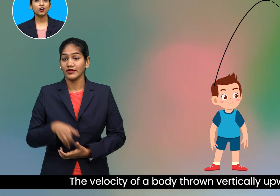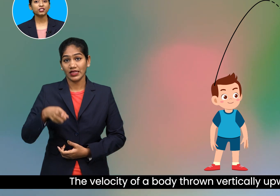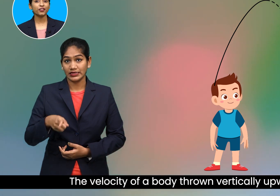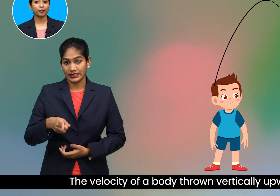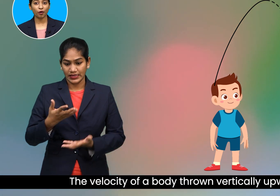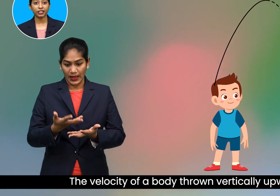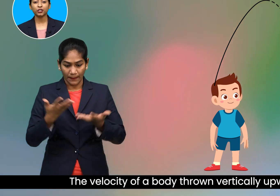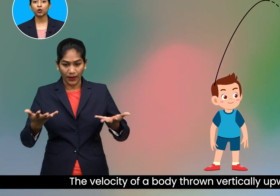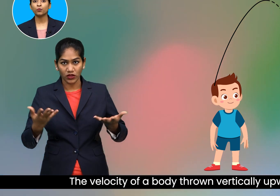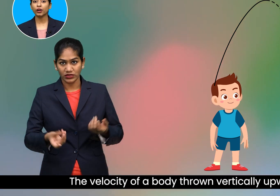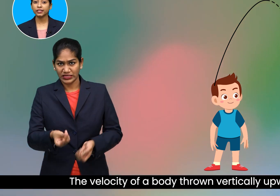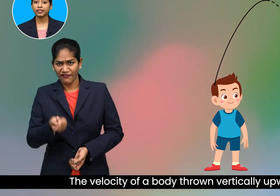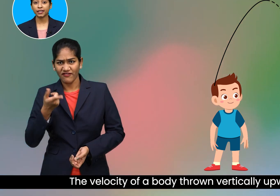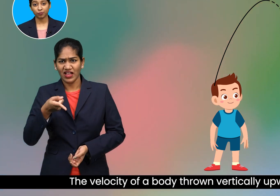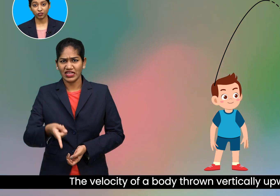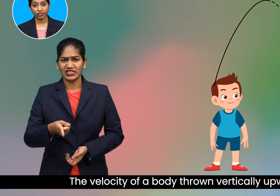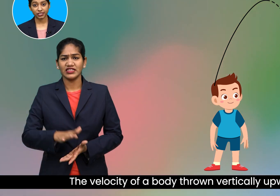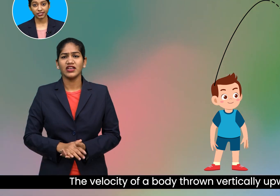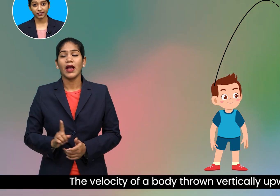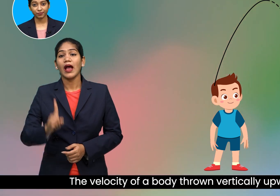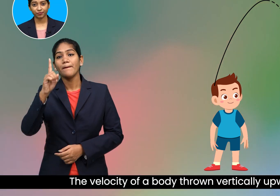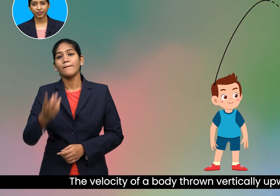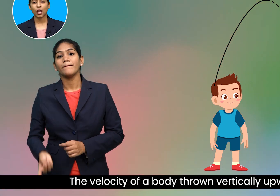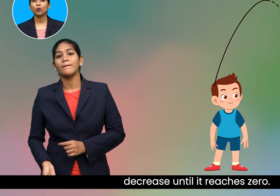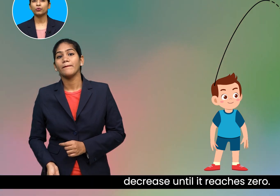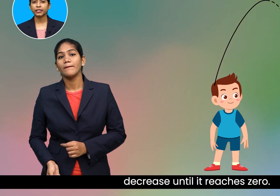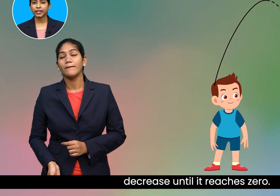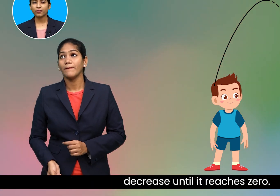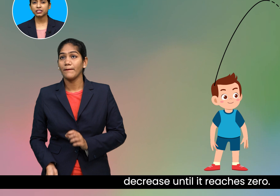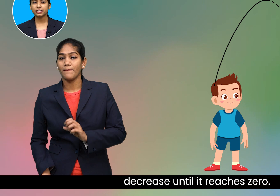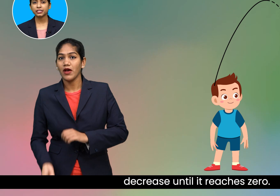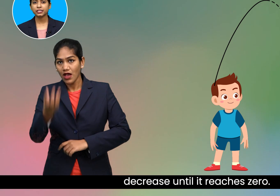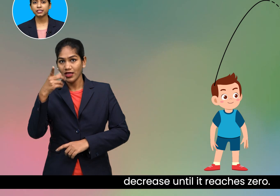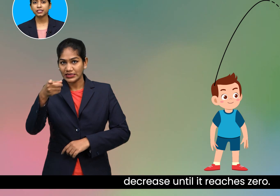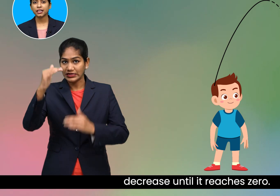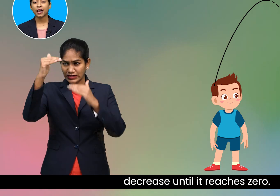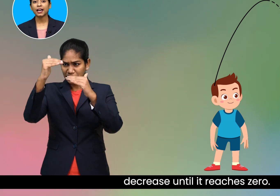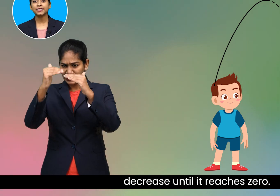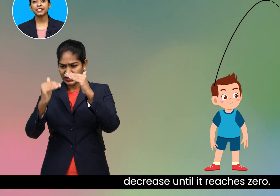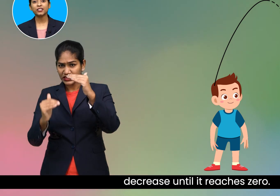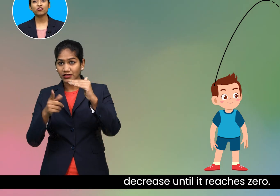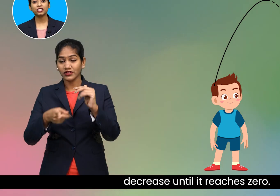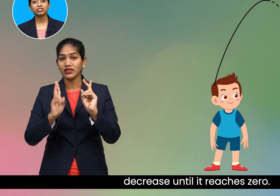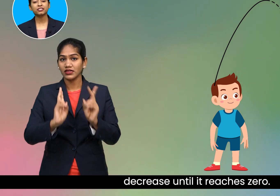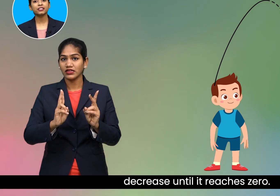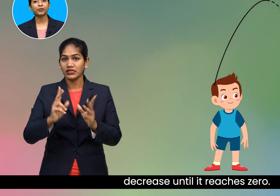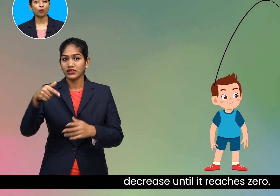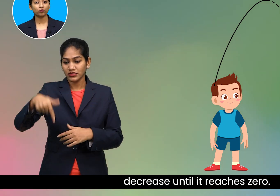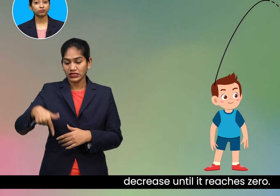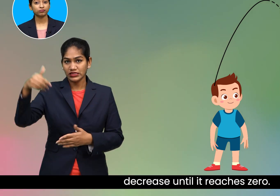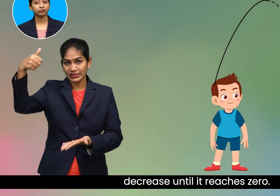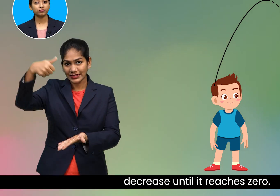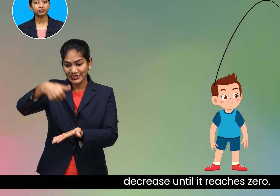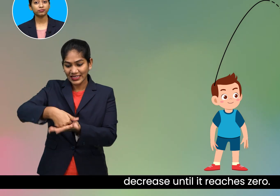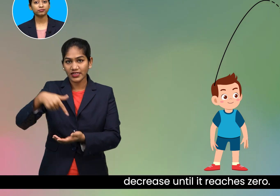The velocity of a body thrown vertically upwards will decreases until it reaches zero.